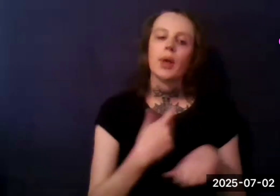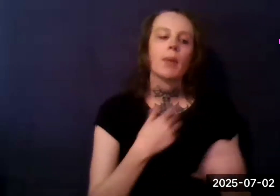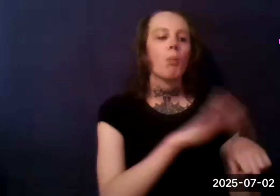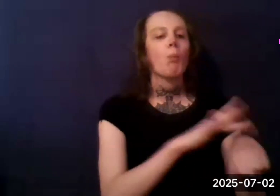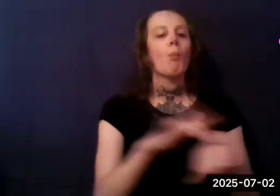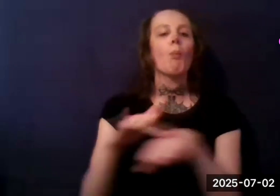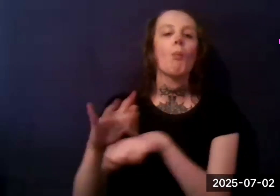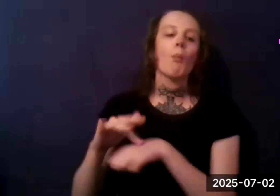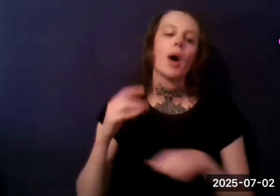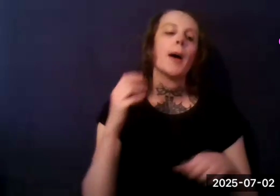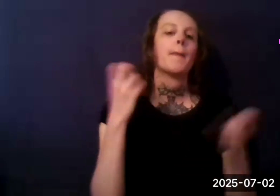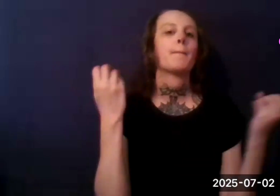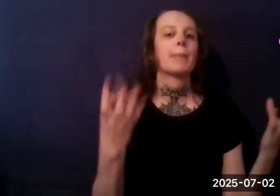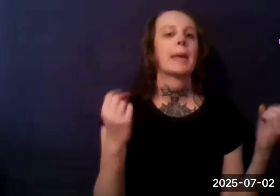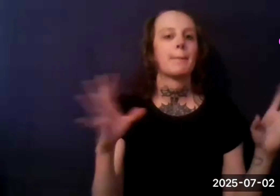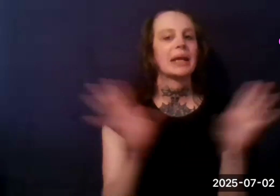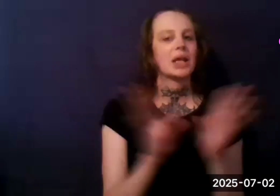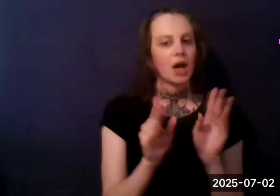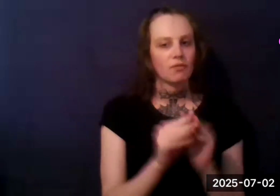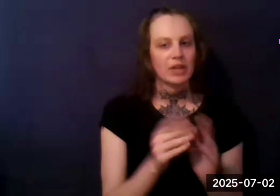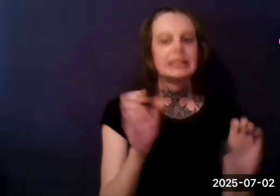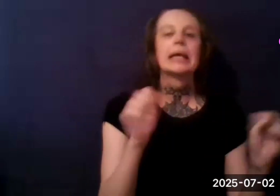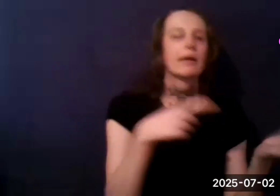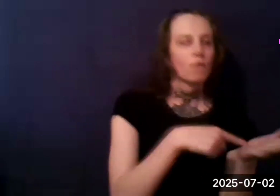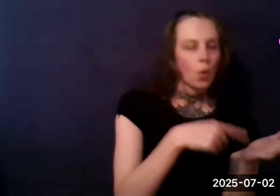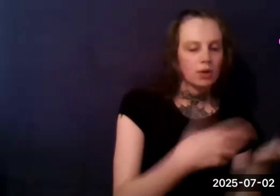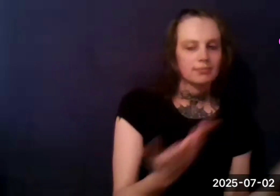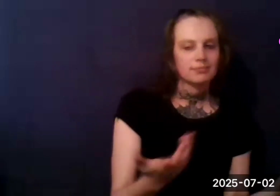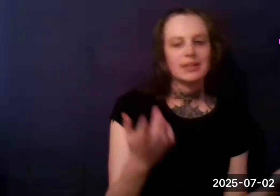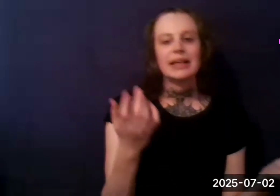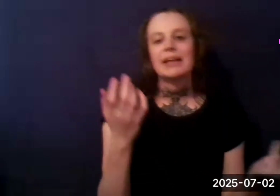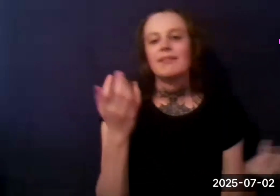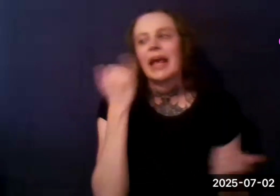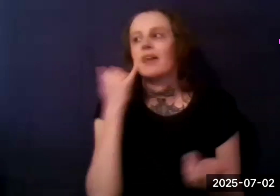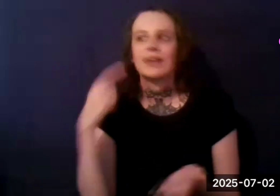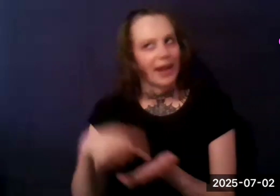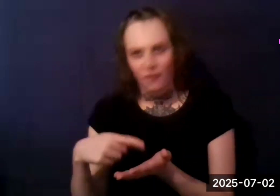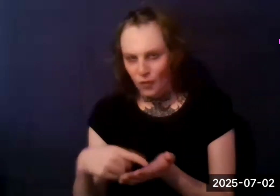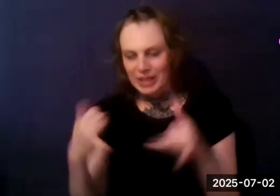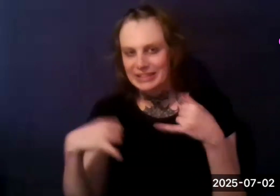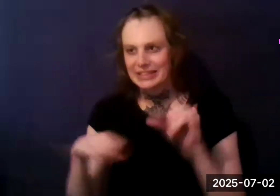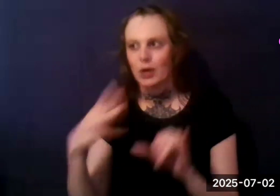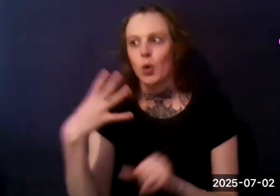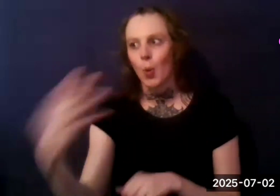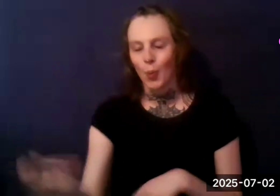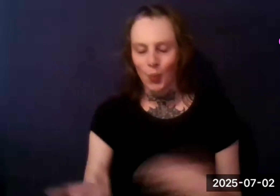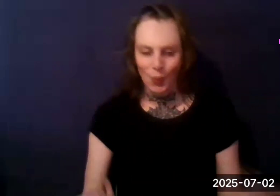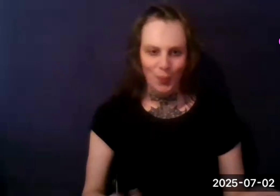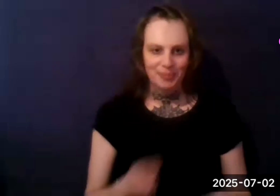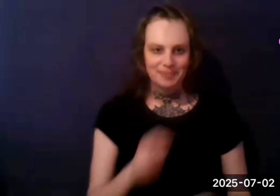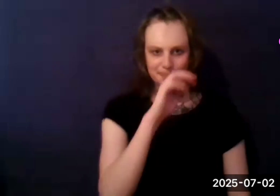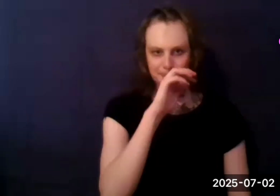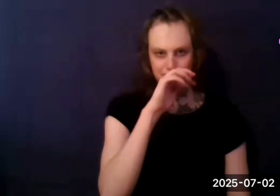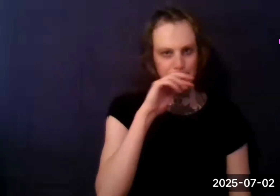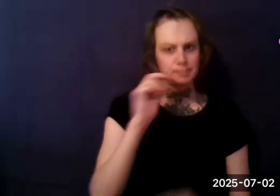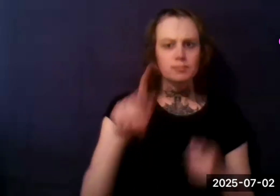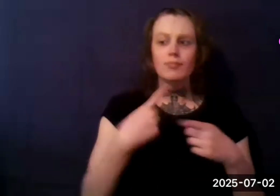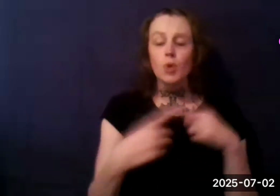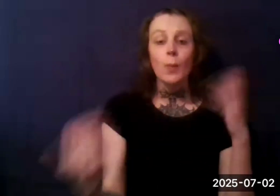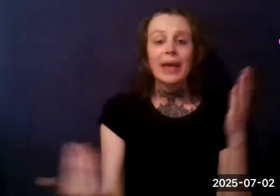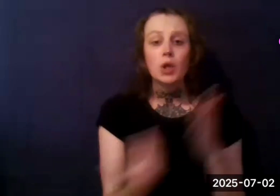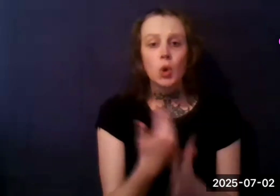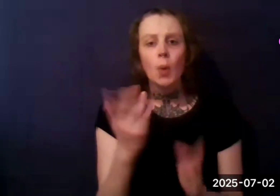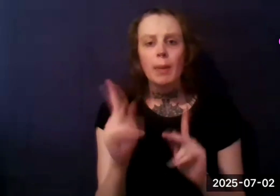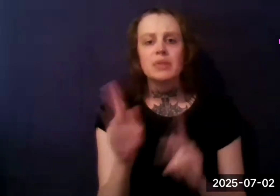could afford or like not afford really. Um, Especially like when you're new and you just kind of get dragged. They're like, well, are you working?